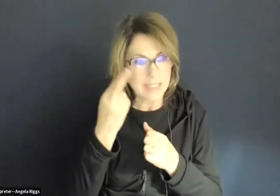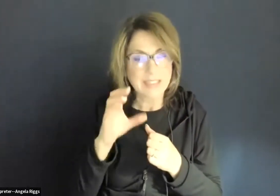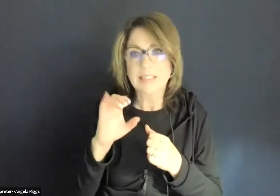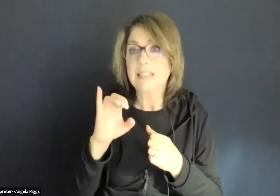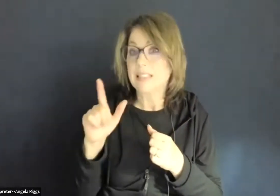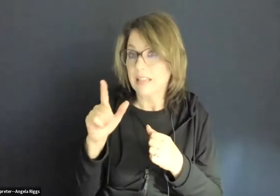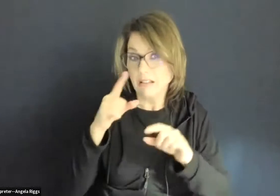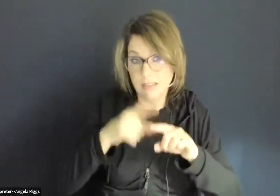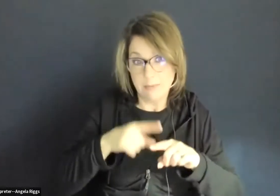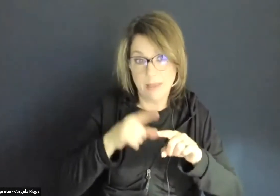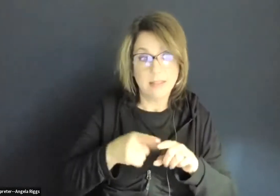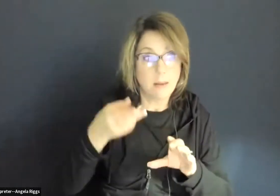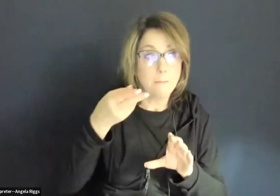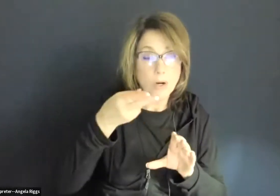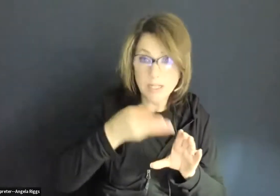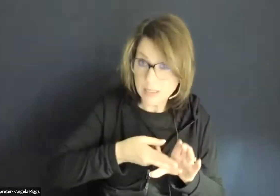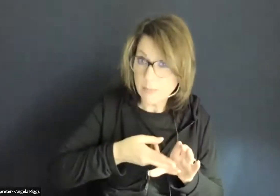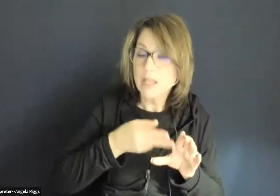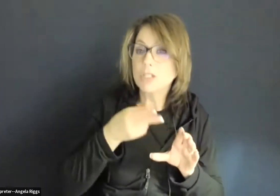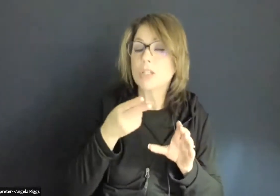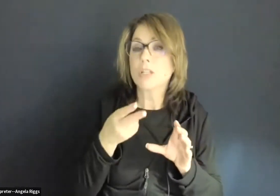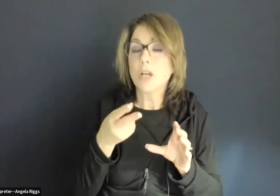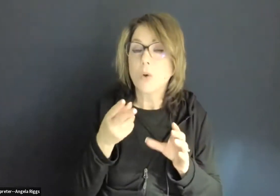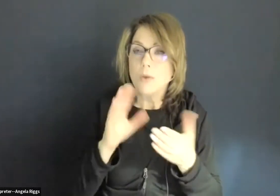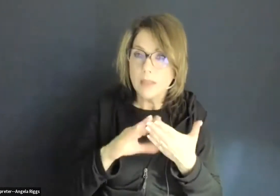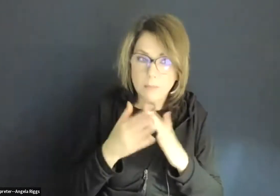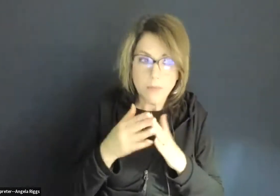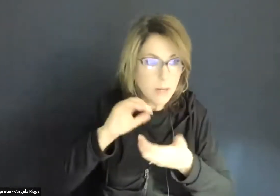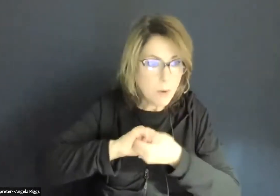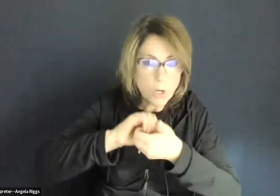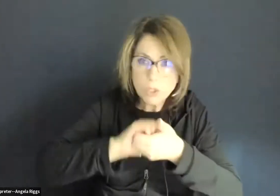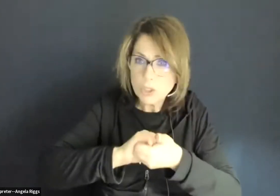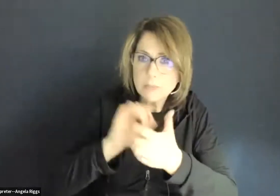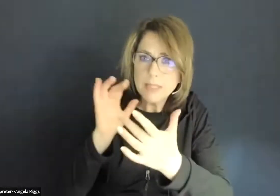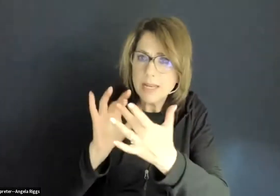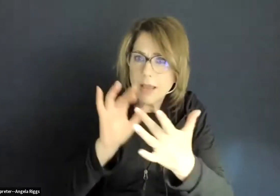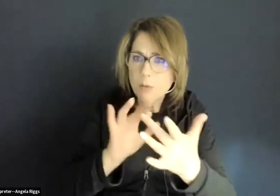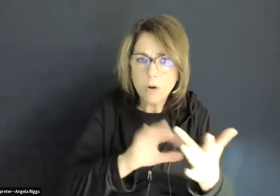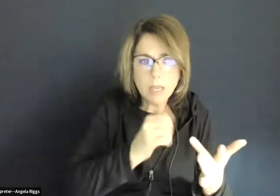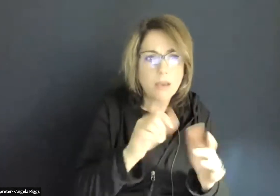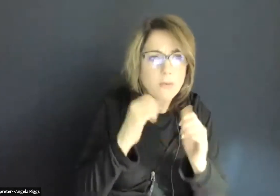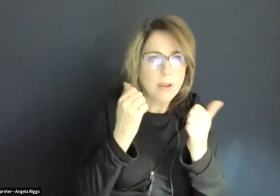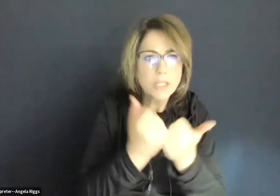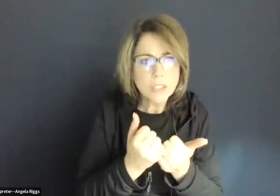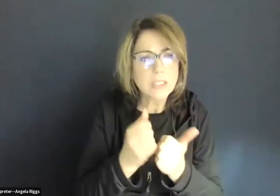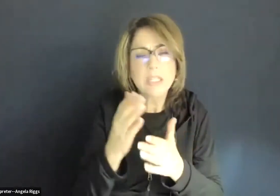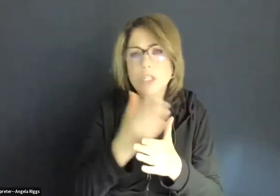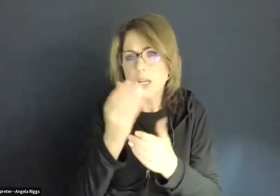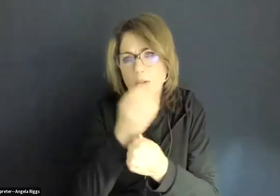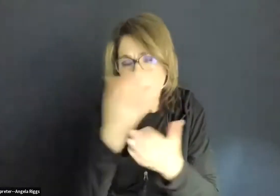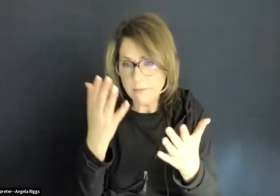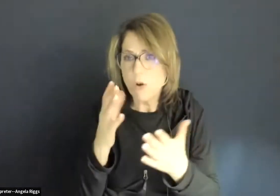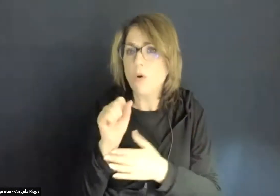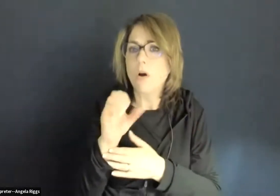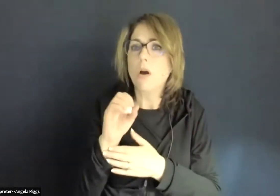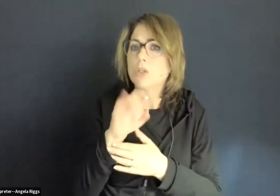participation in community partnerships, networking with other agencies, and sharing information on social media platforms